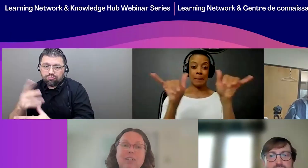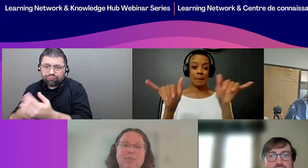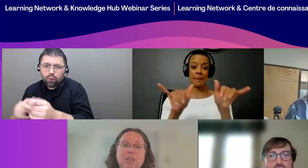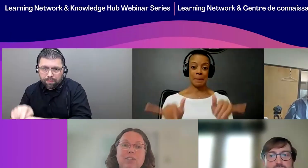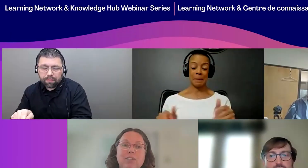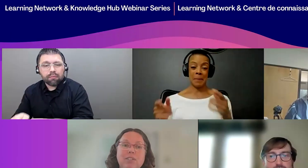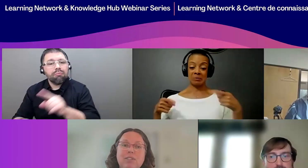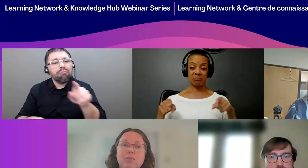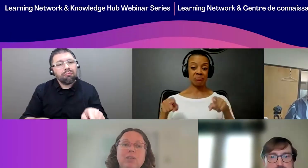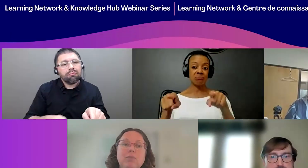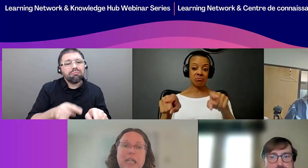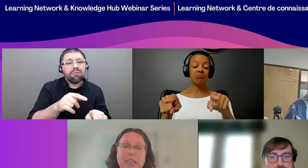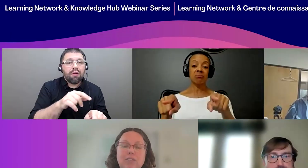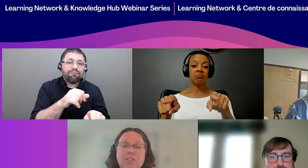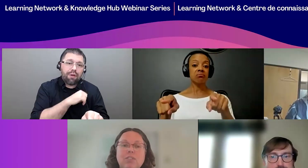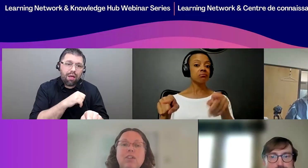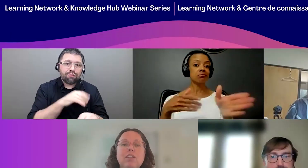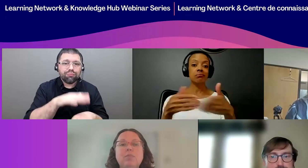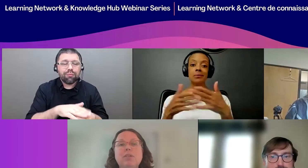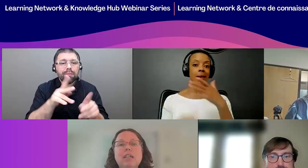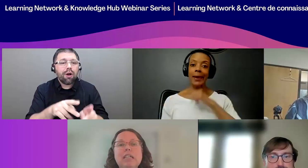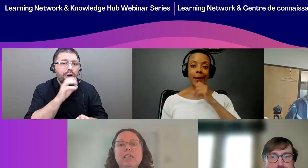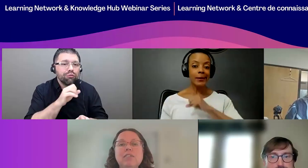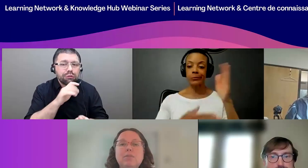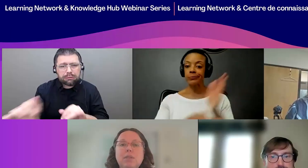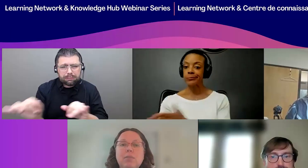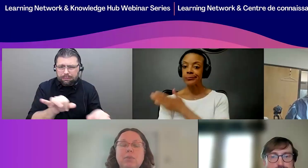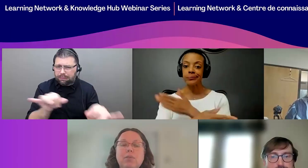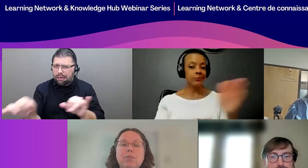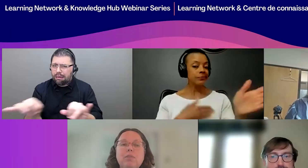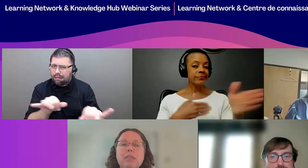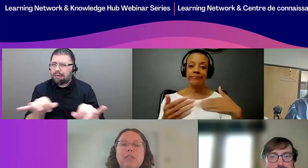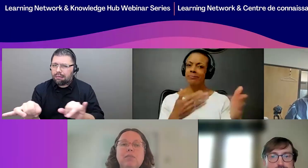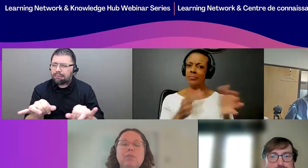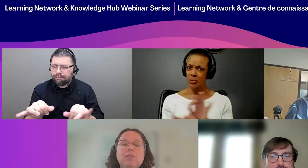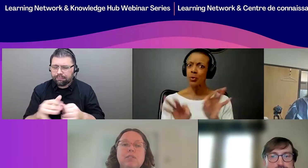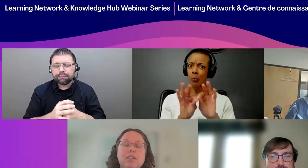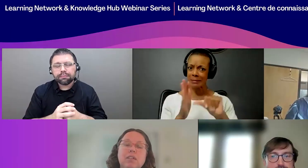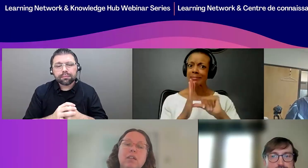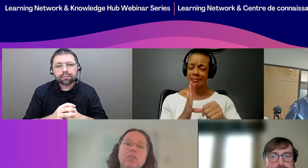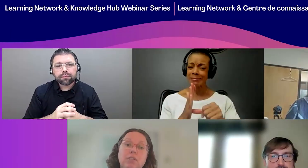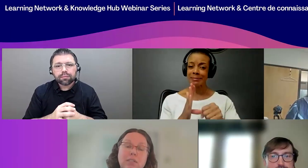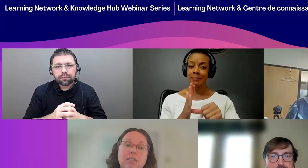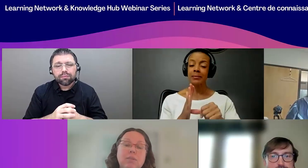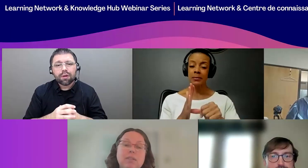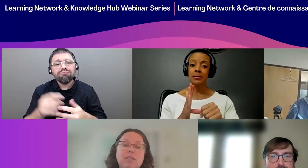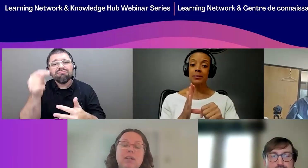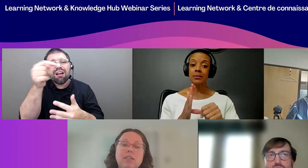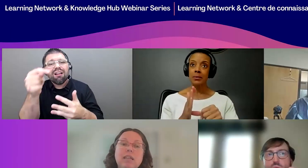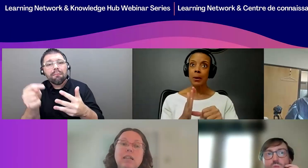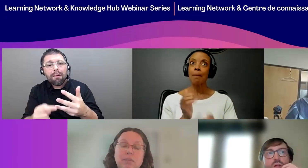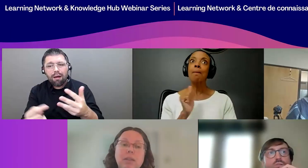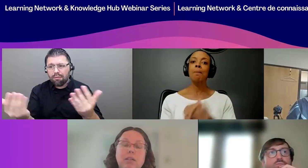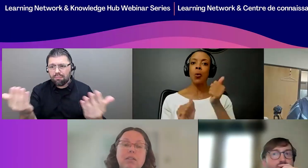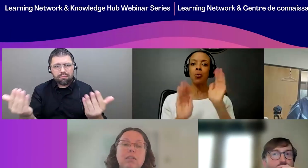same. Whether no matter what age you're talking about. And I think that's a really important point, because most of the focus in